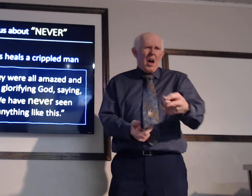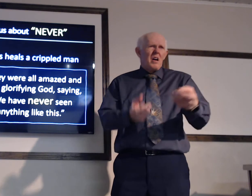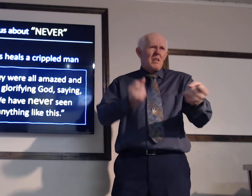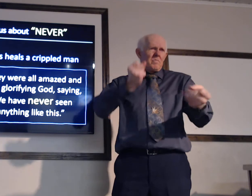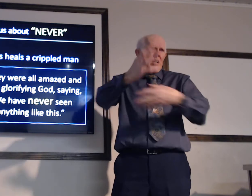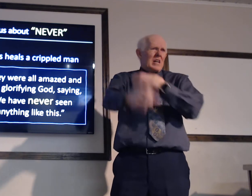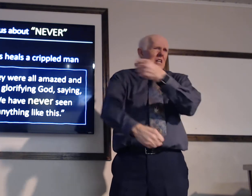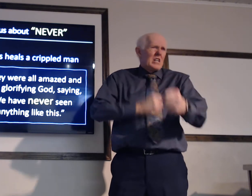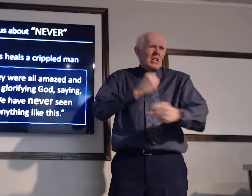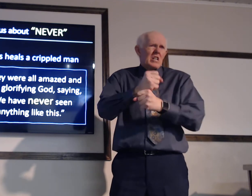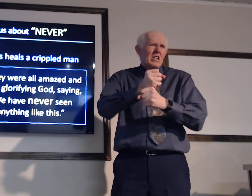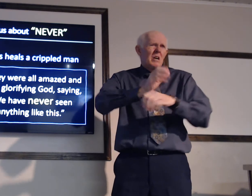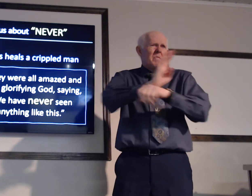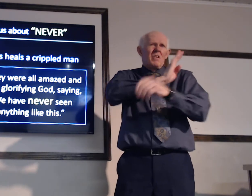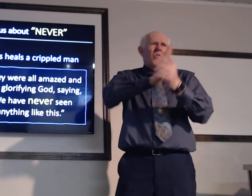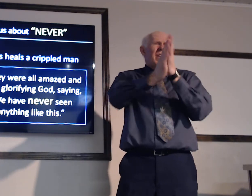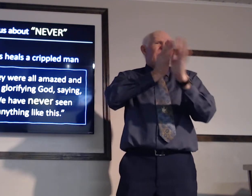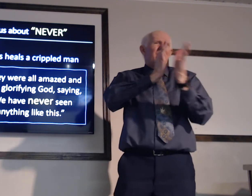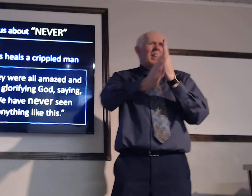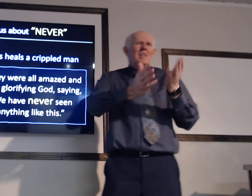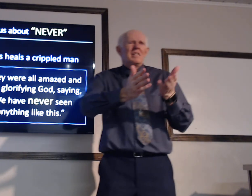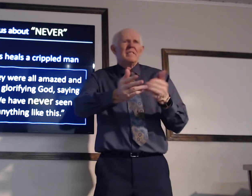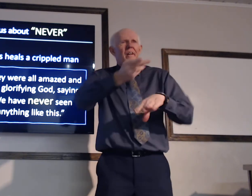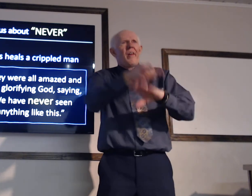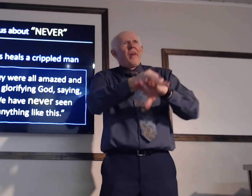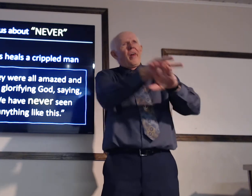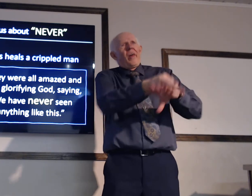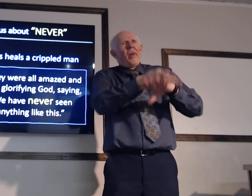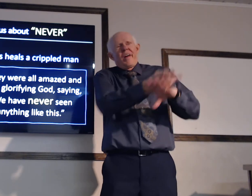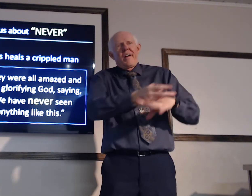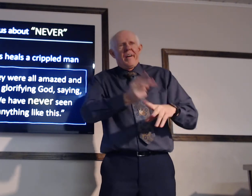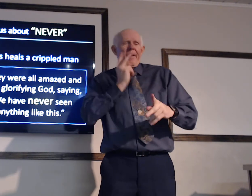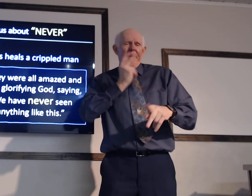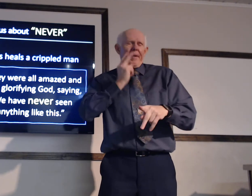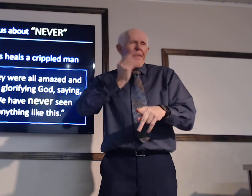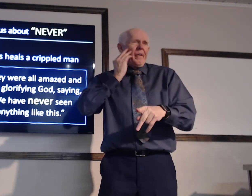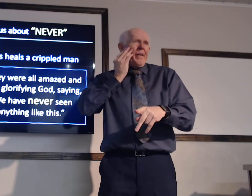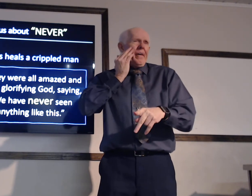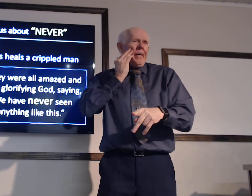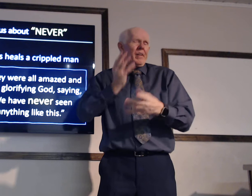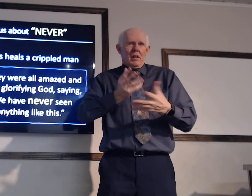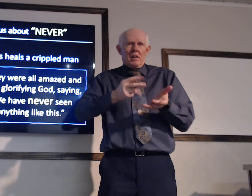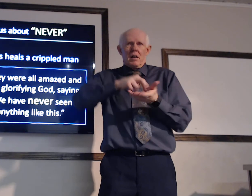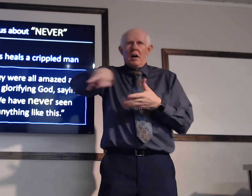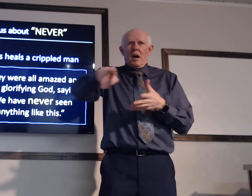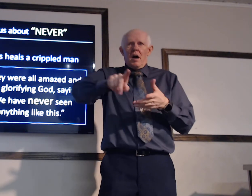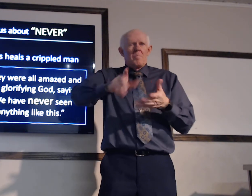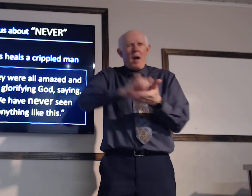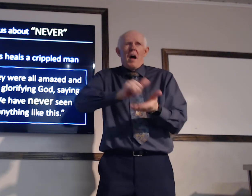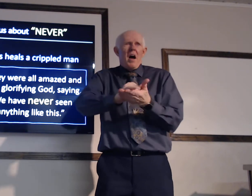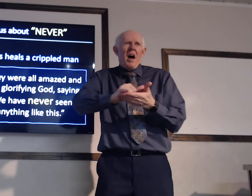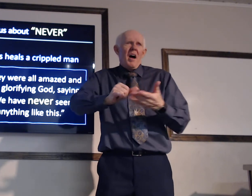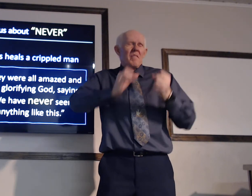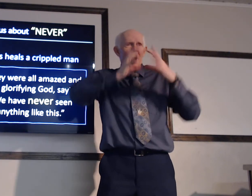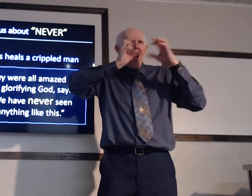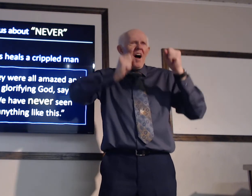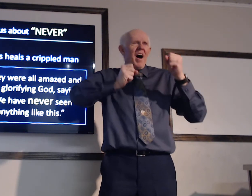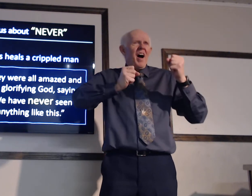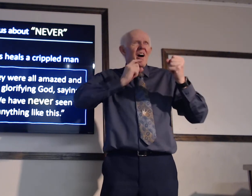The man laying there many years, they knew he had been laying because they had seen him. And they